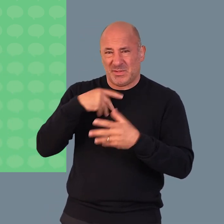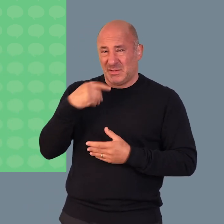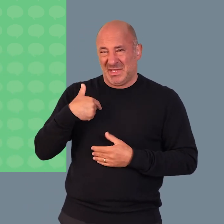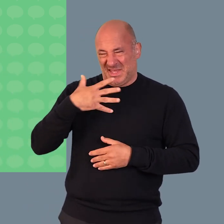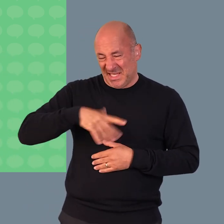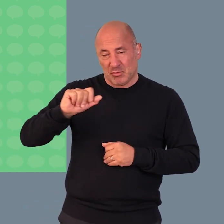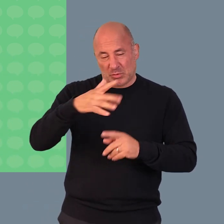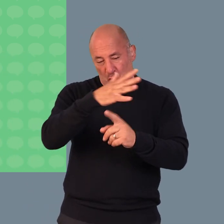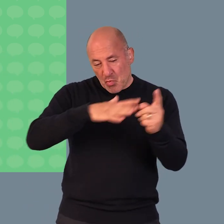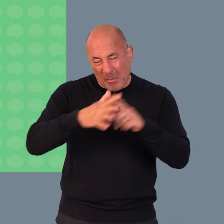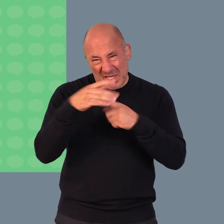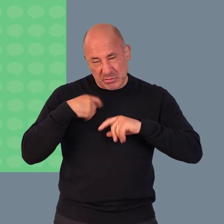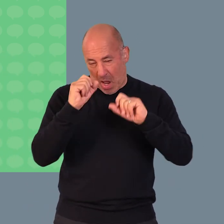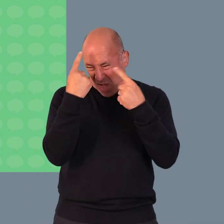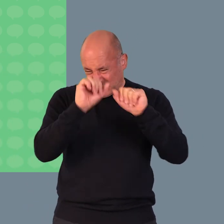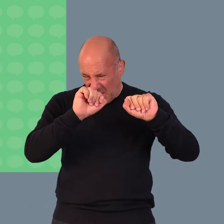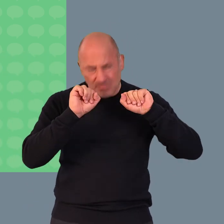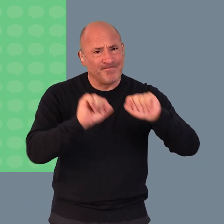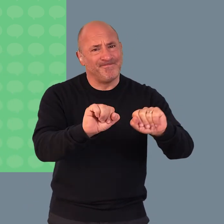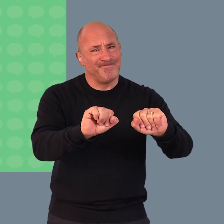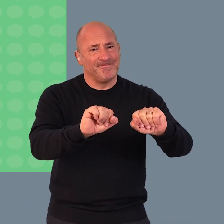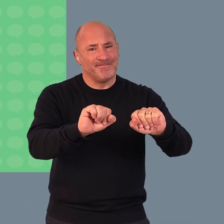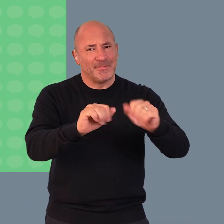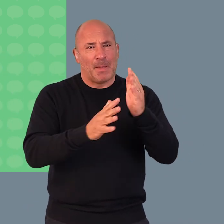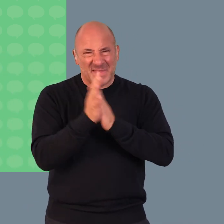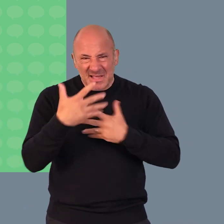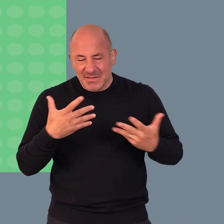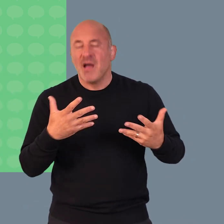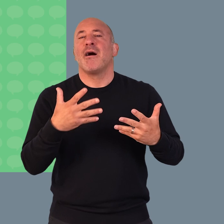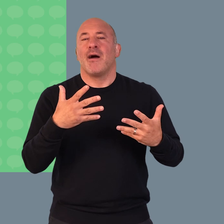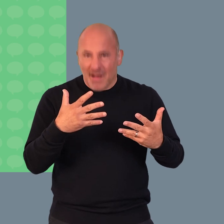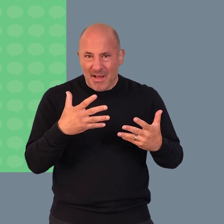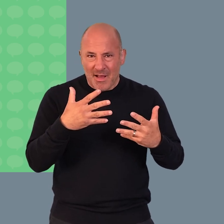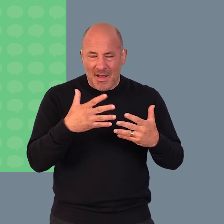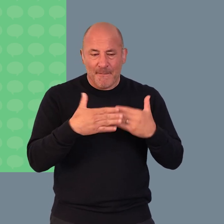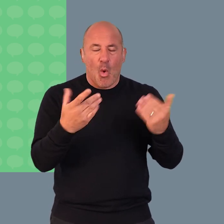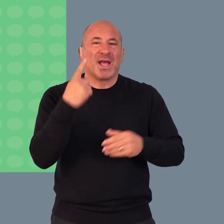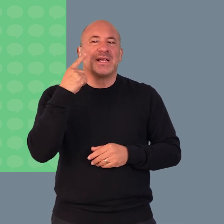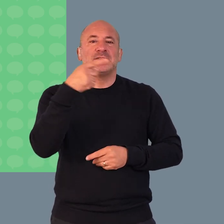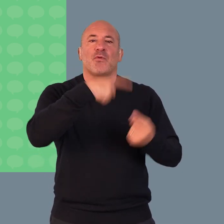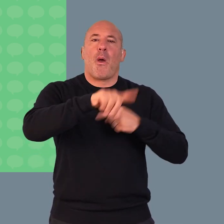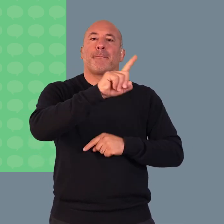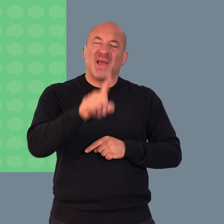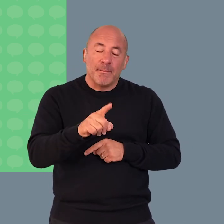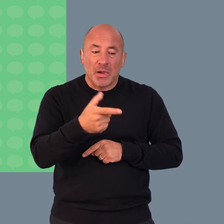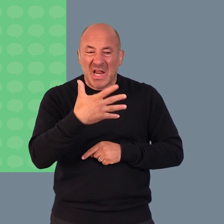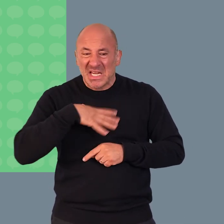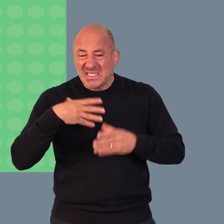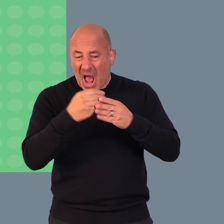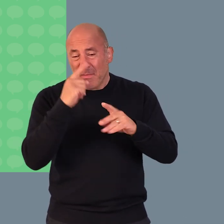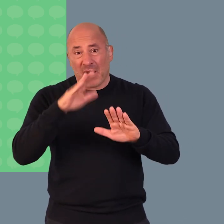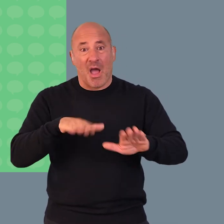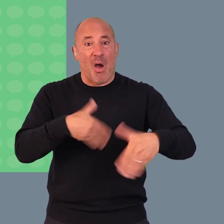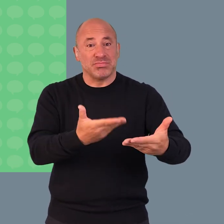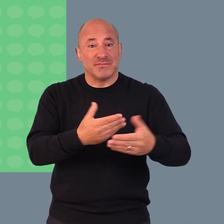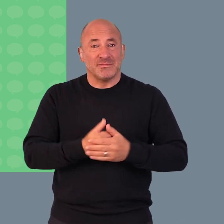finally, Reverend Denny's report told us that we need to understand our communities better, so that we can make it easier for people